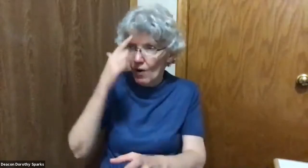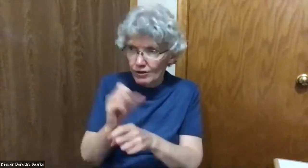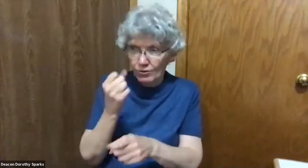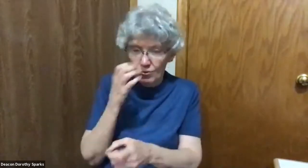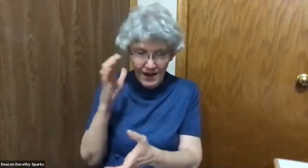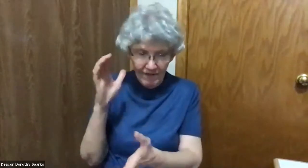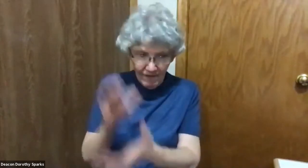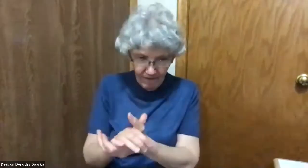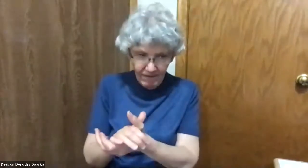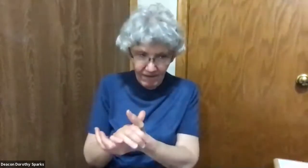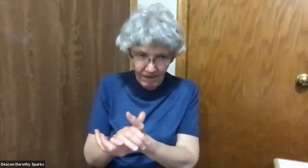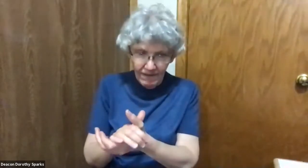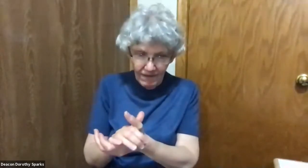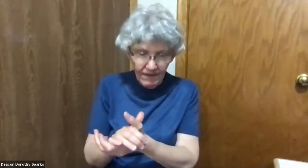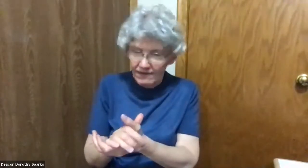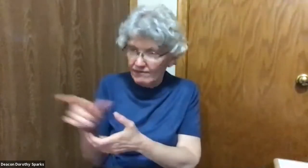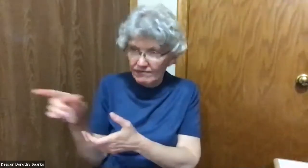your brother's wife."